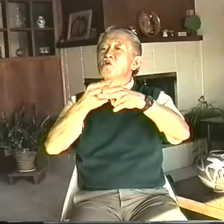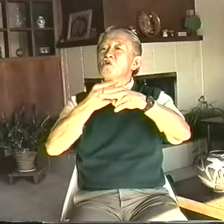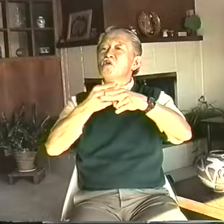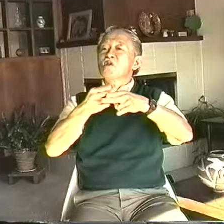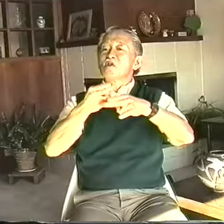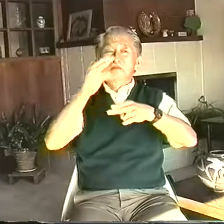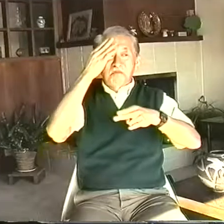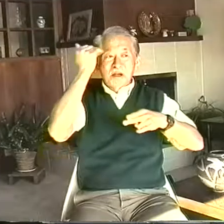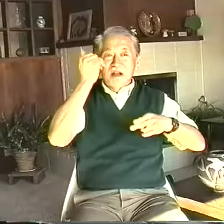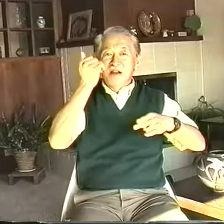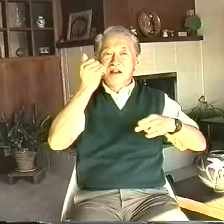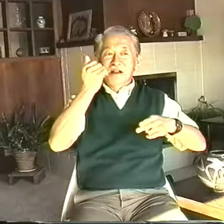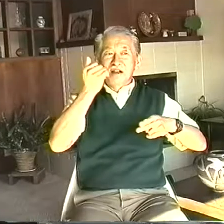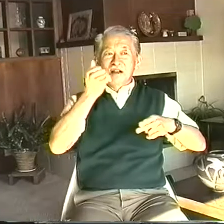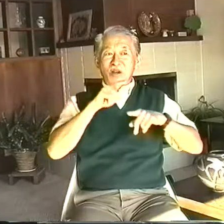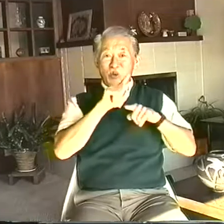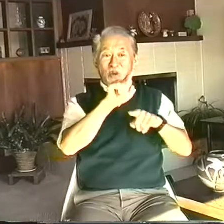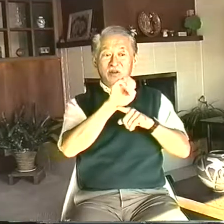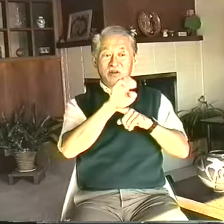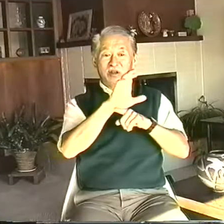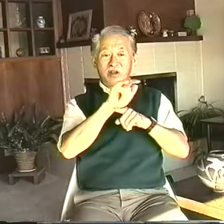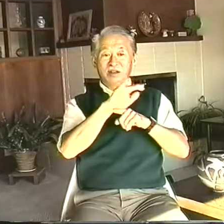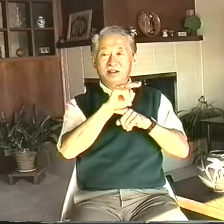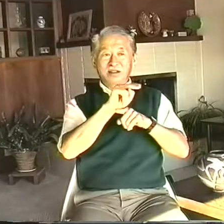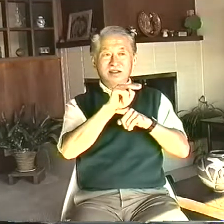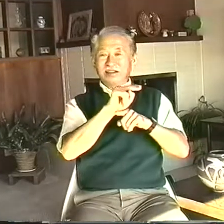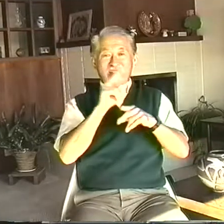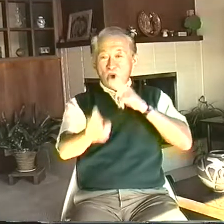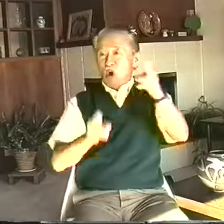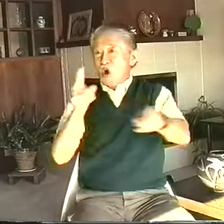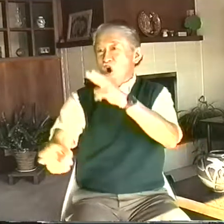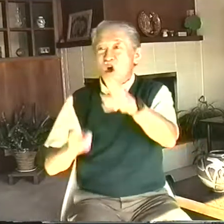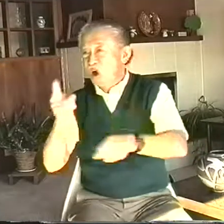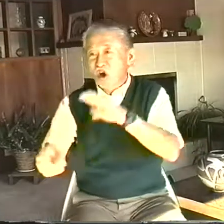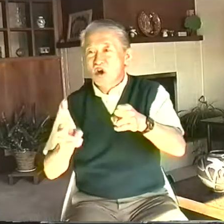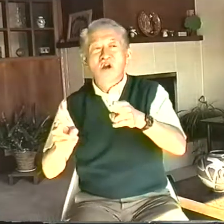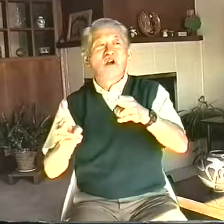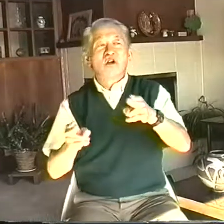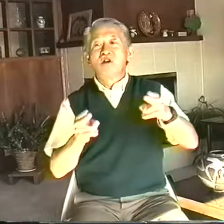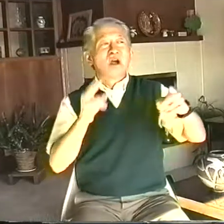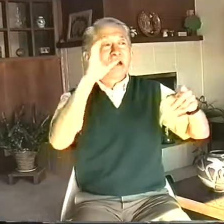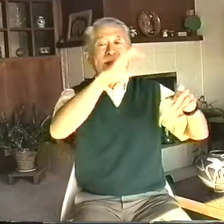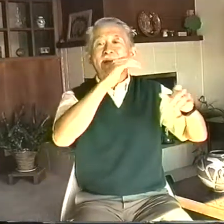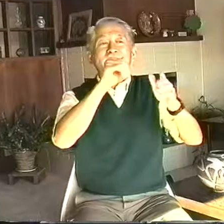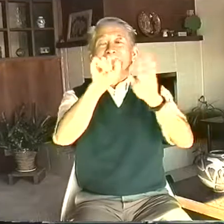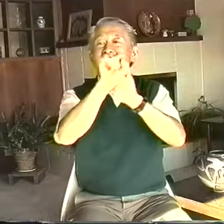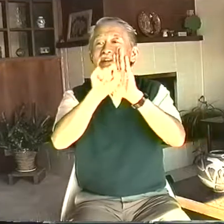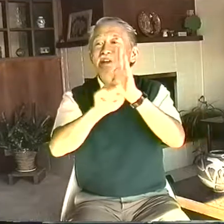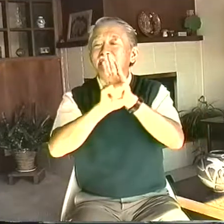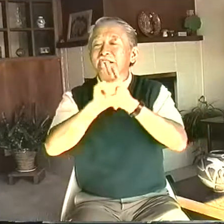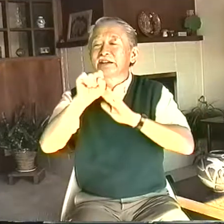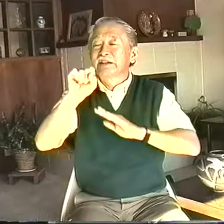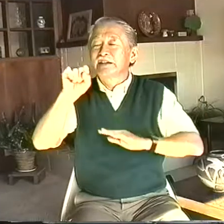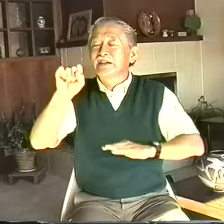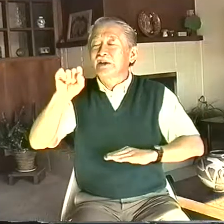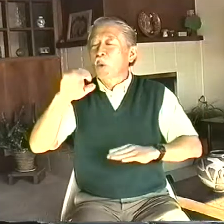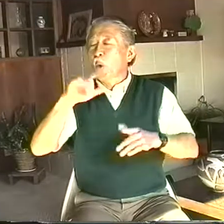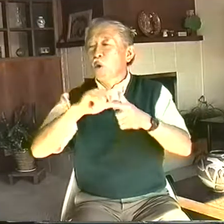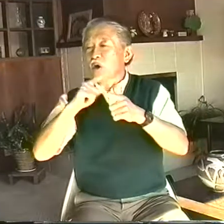at the assembly center. It was a temporary holding place because once the forced evacuation order